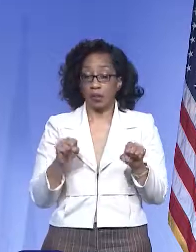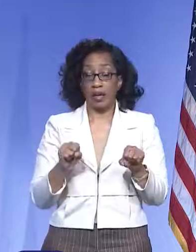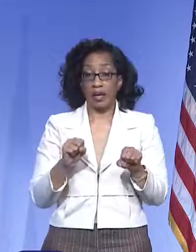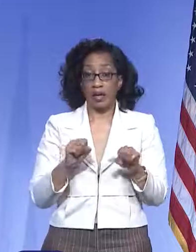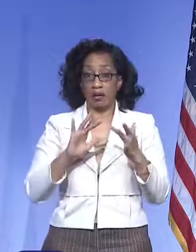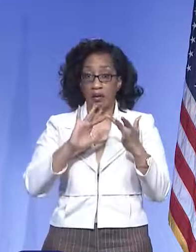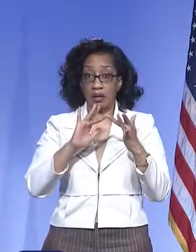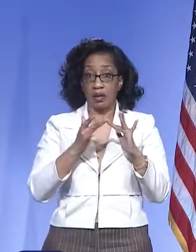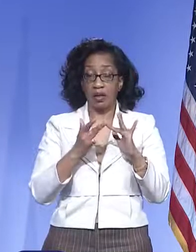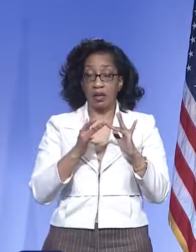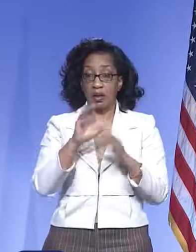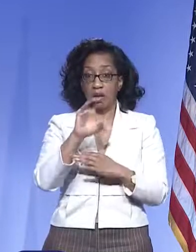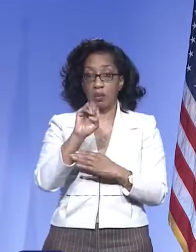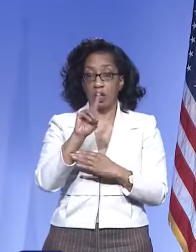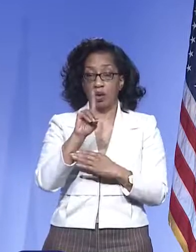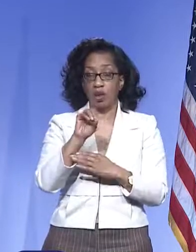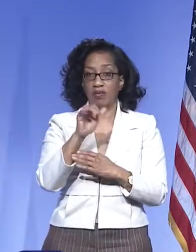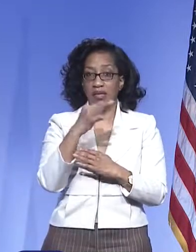do that at